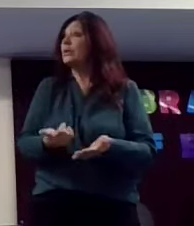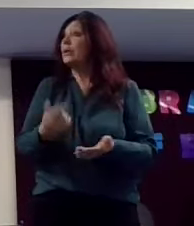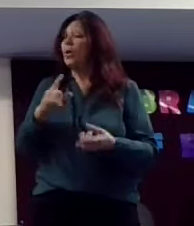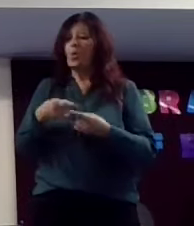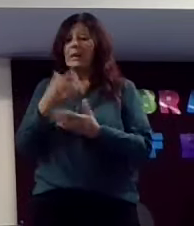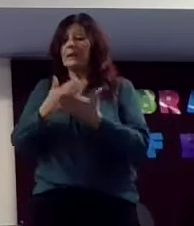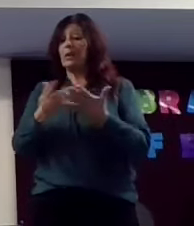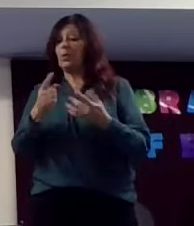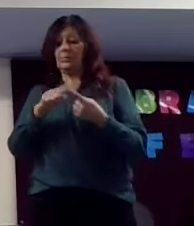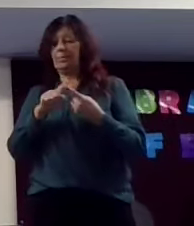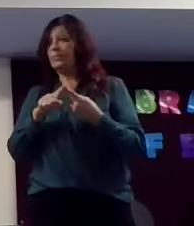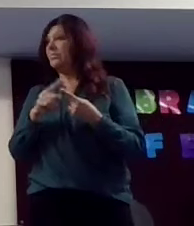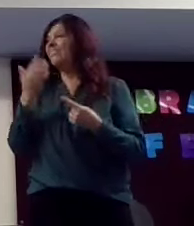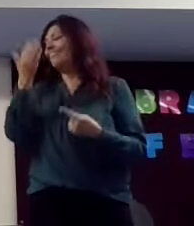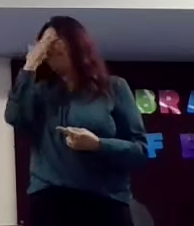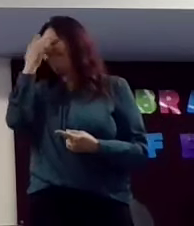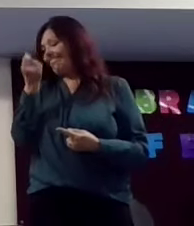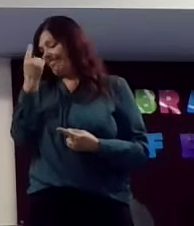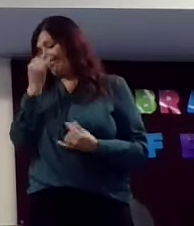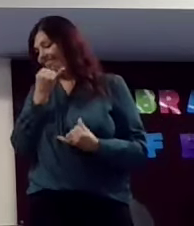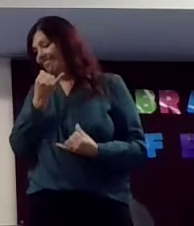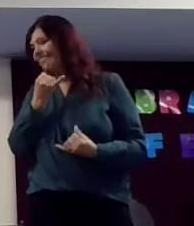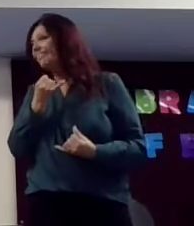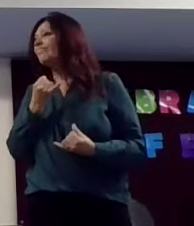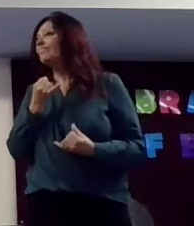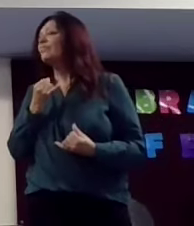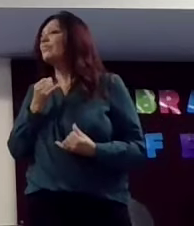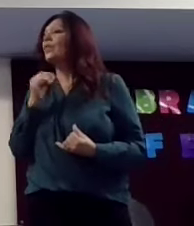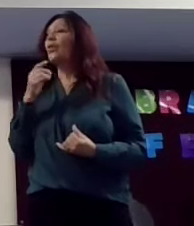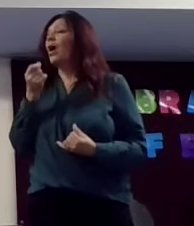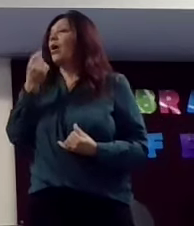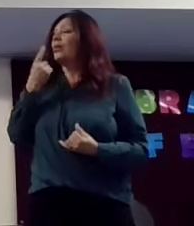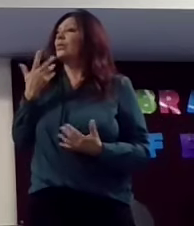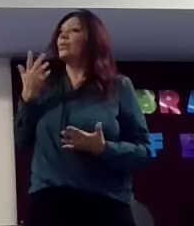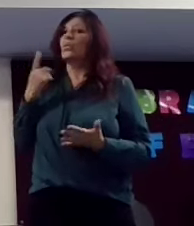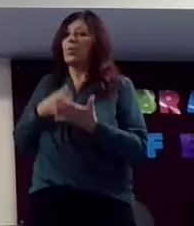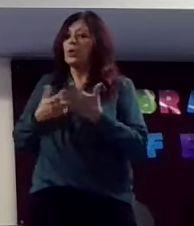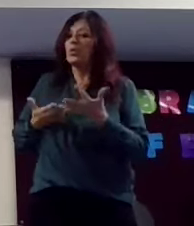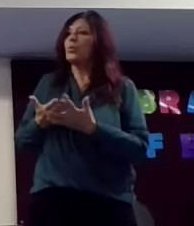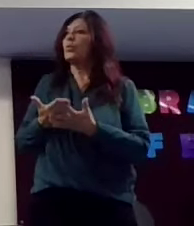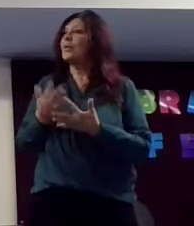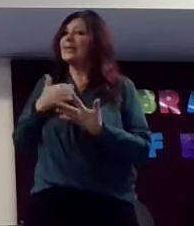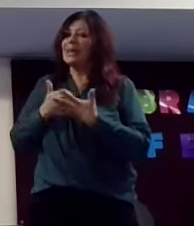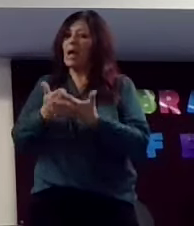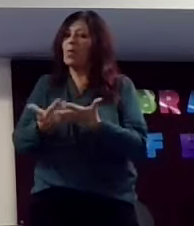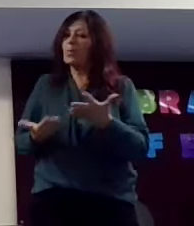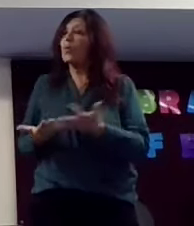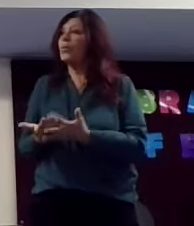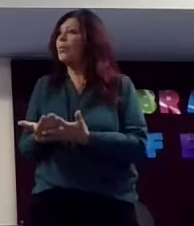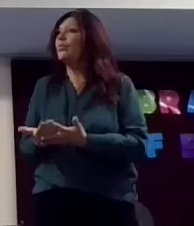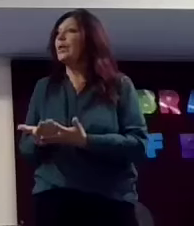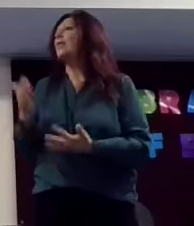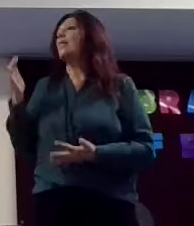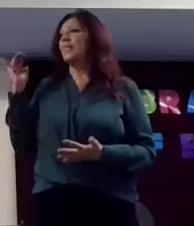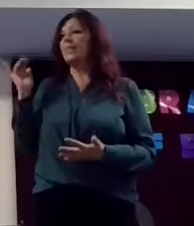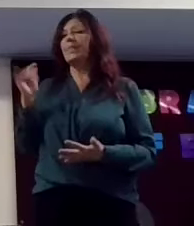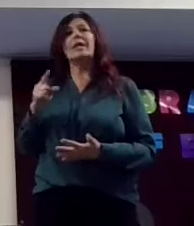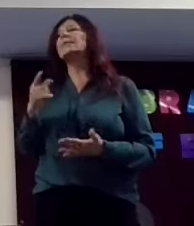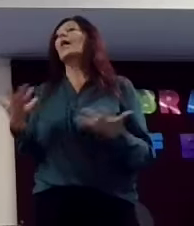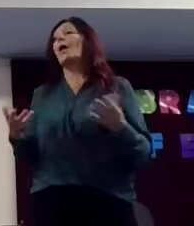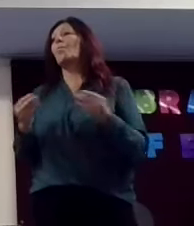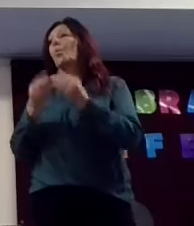have someone, number one, either who has been through it or can relate to it or understands what you're going through and can help you through the process,